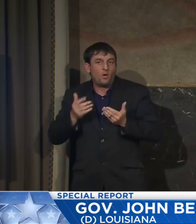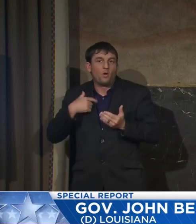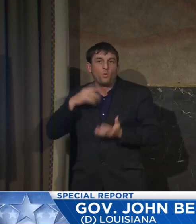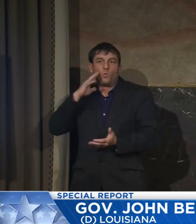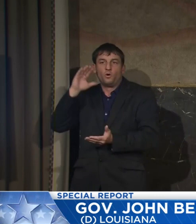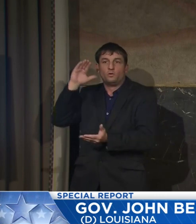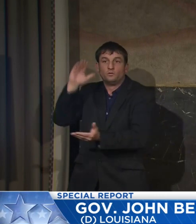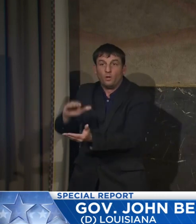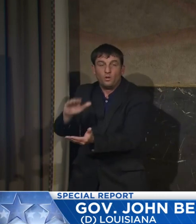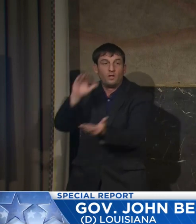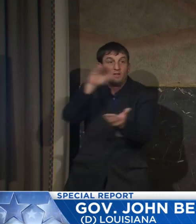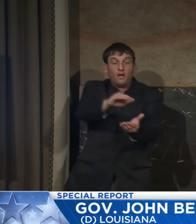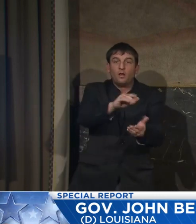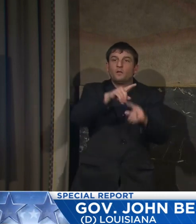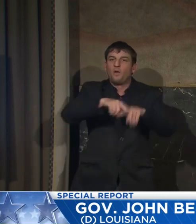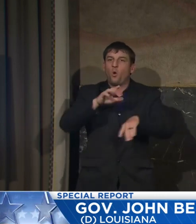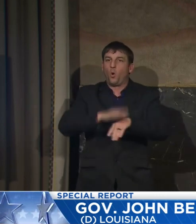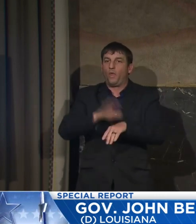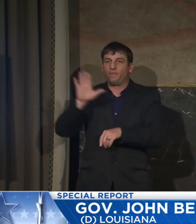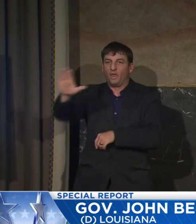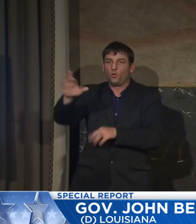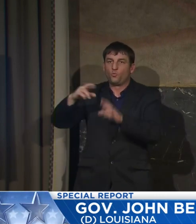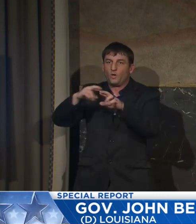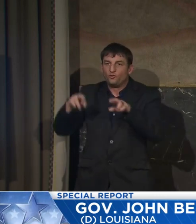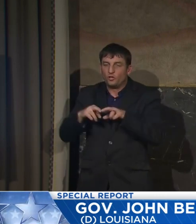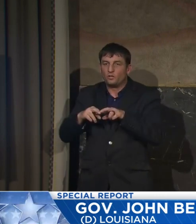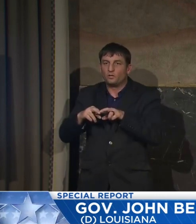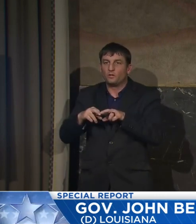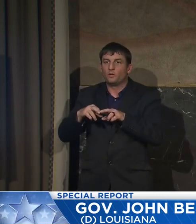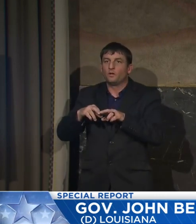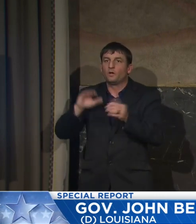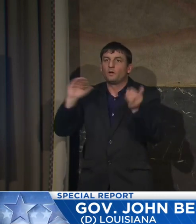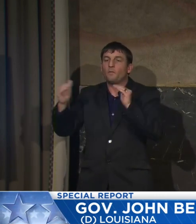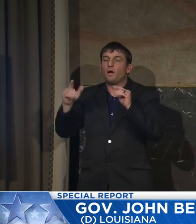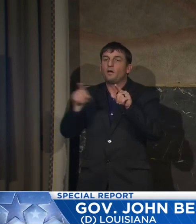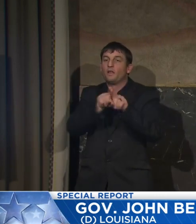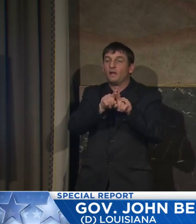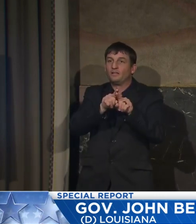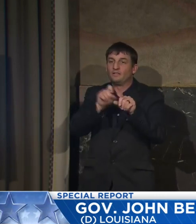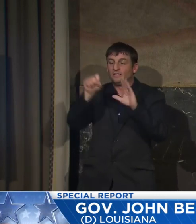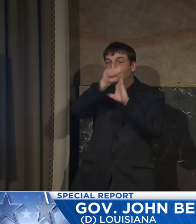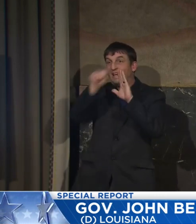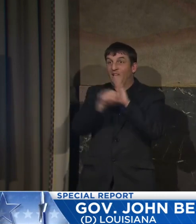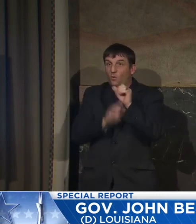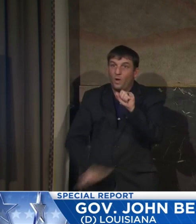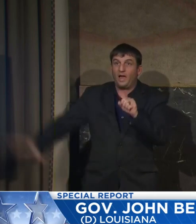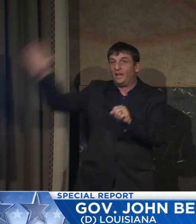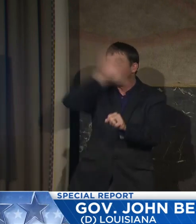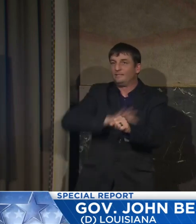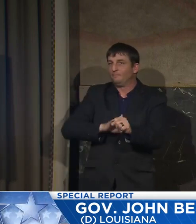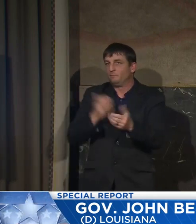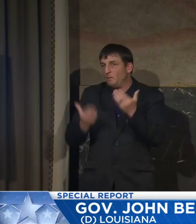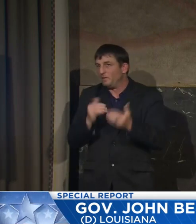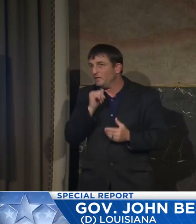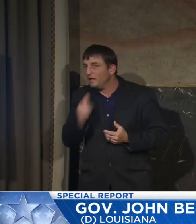to the approach that we've been taking thus far, which is to do things at the statewide level. And